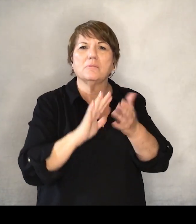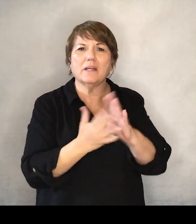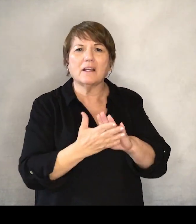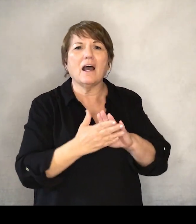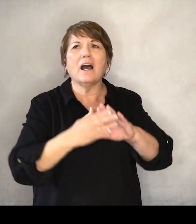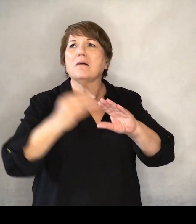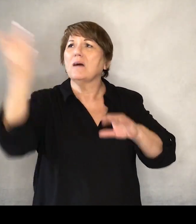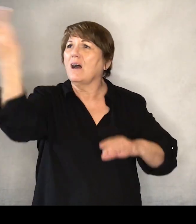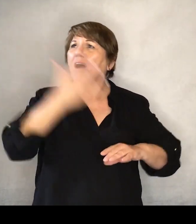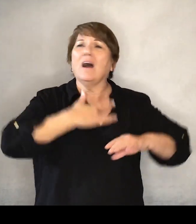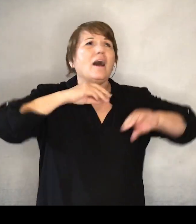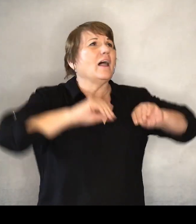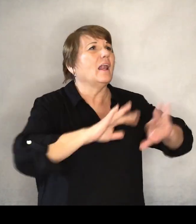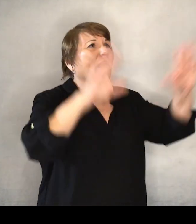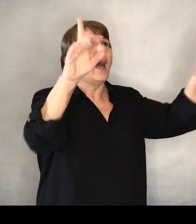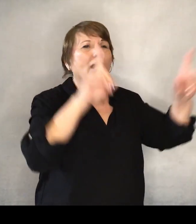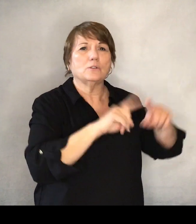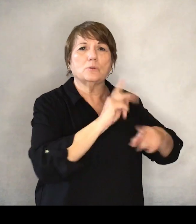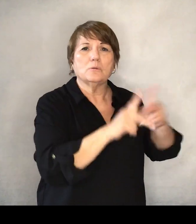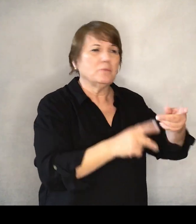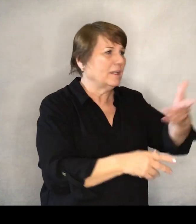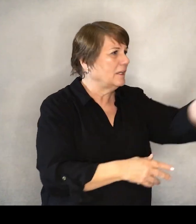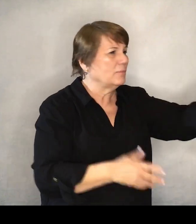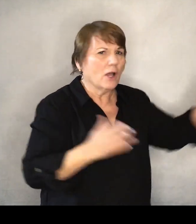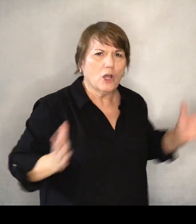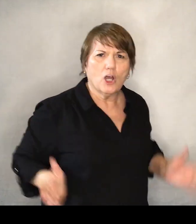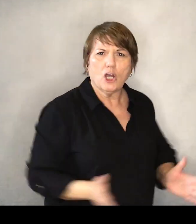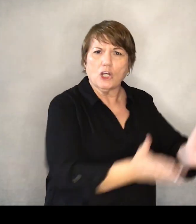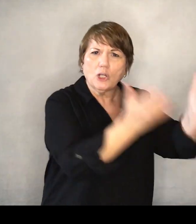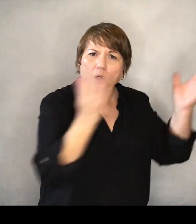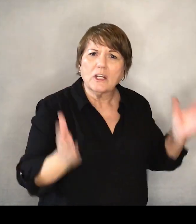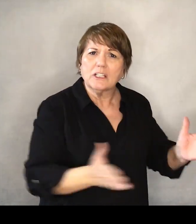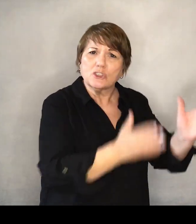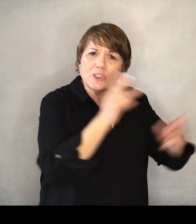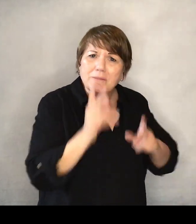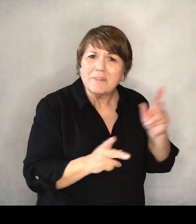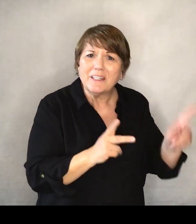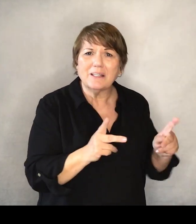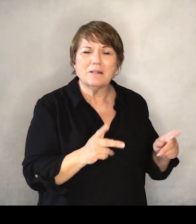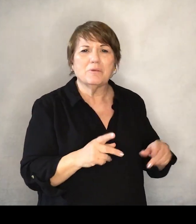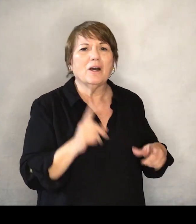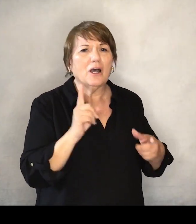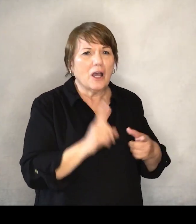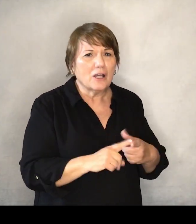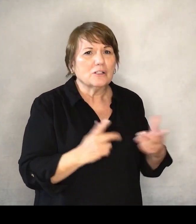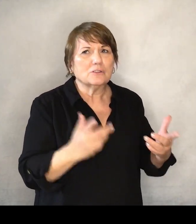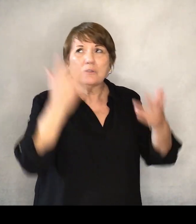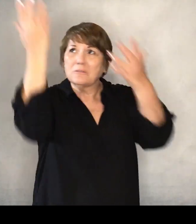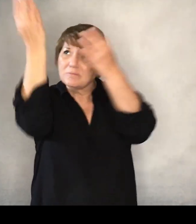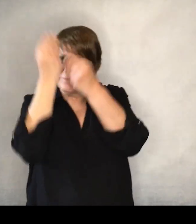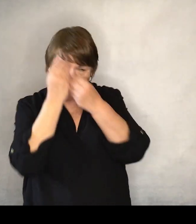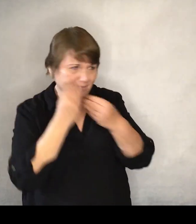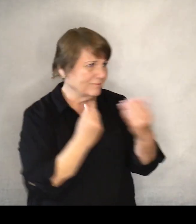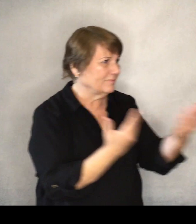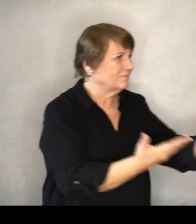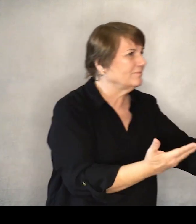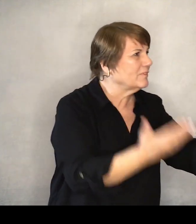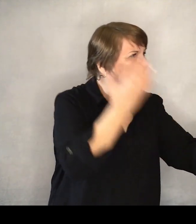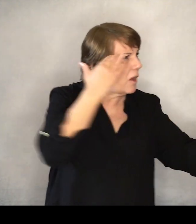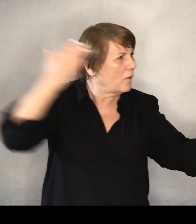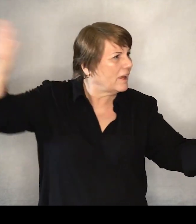of the world to others, encouraging them to take this message to heart.